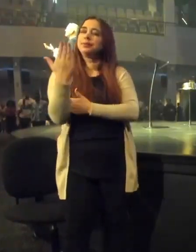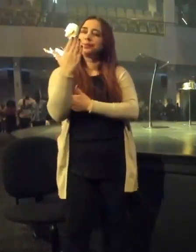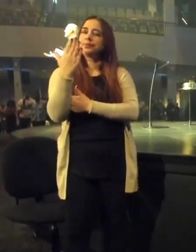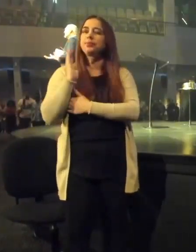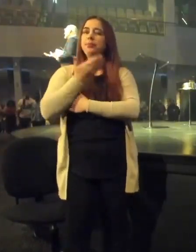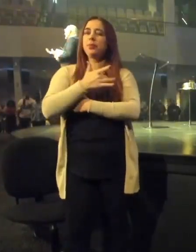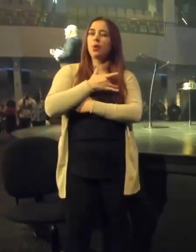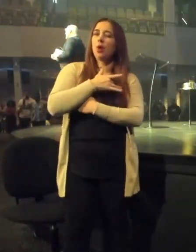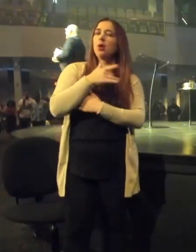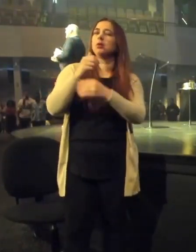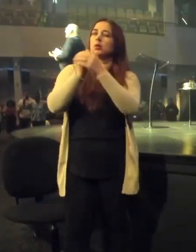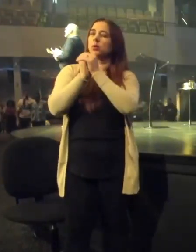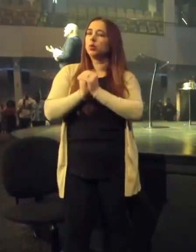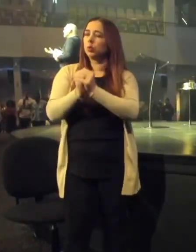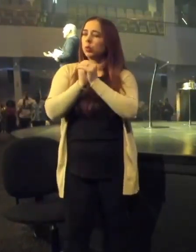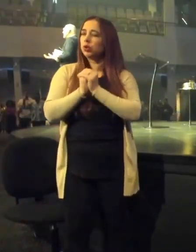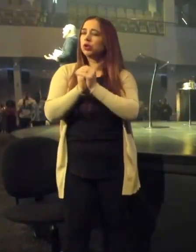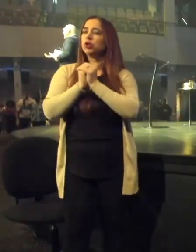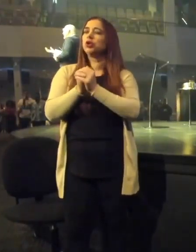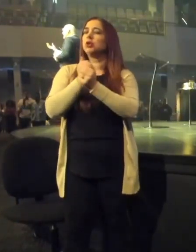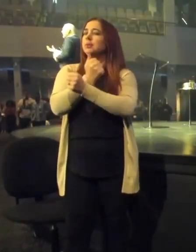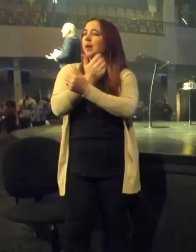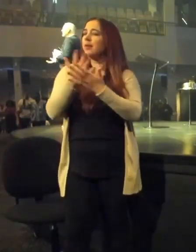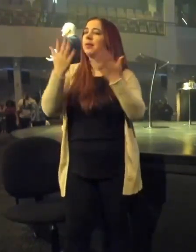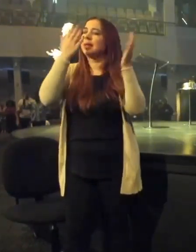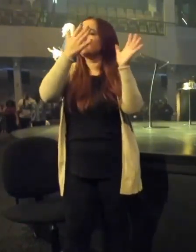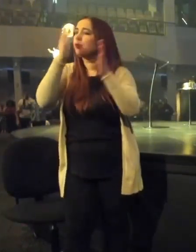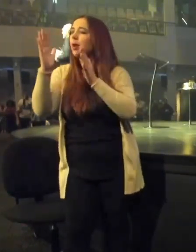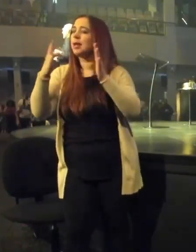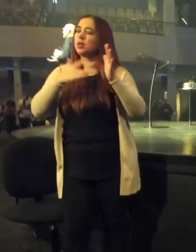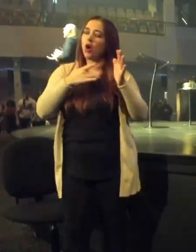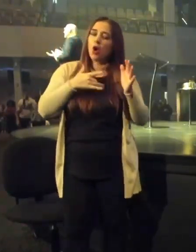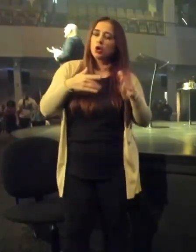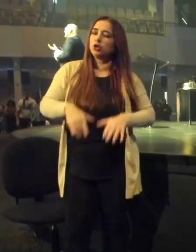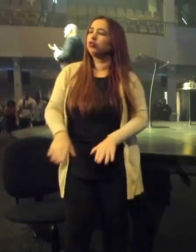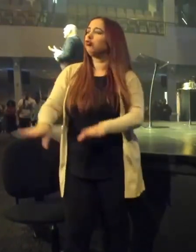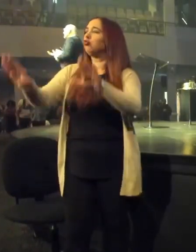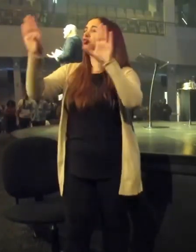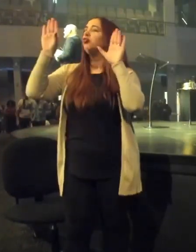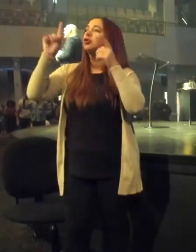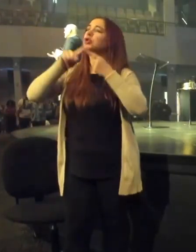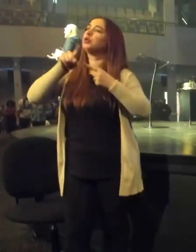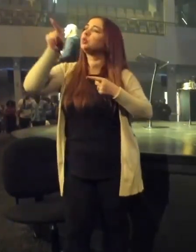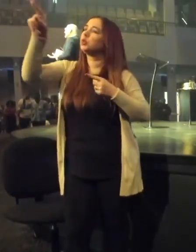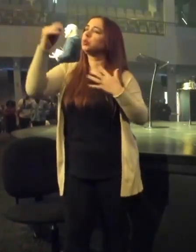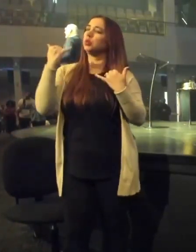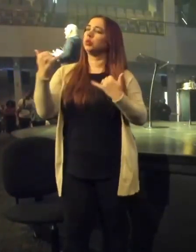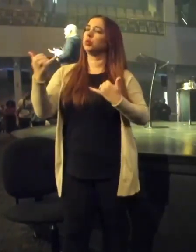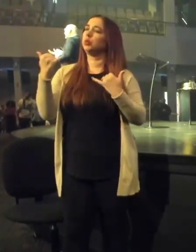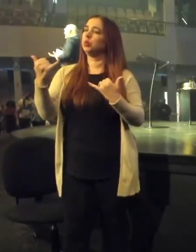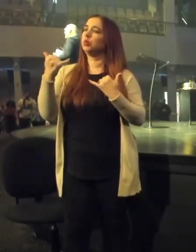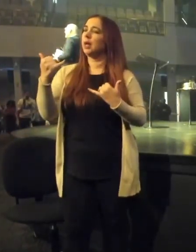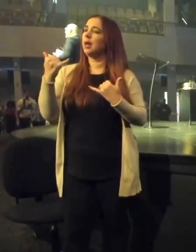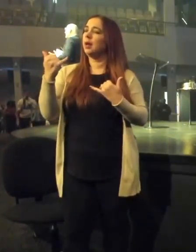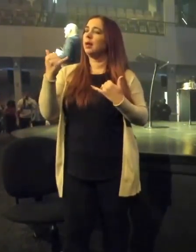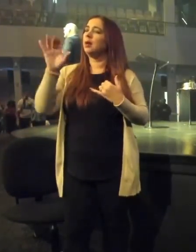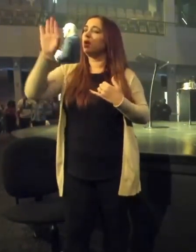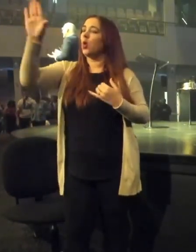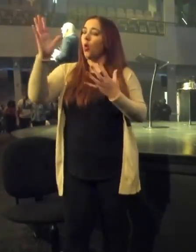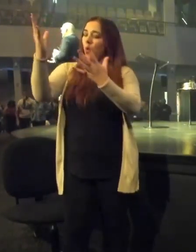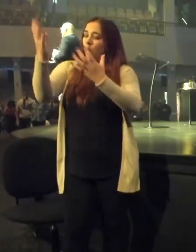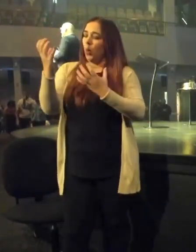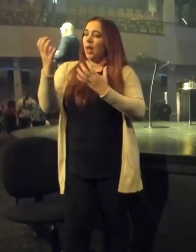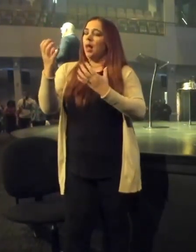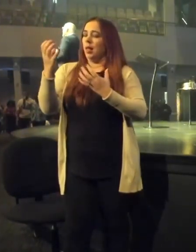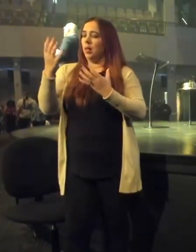our hearts in worship, our hearts in praise, and our hearts in surrender to you today. Have your will in us